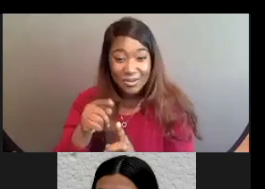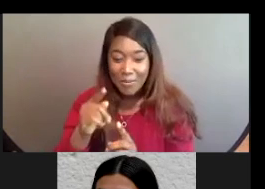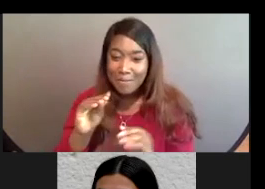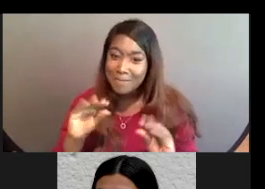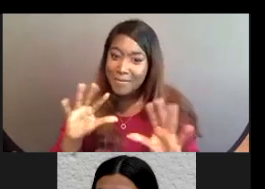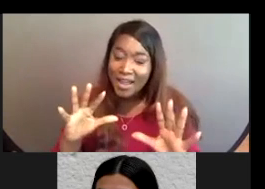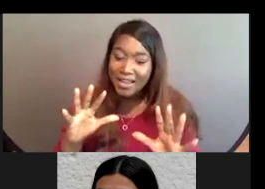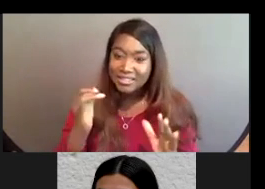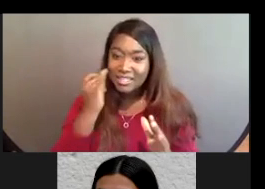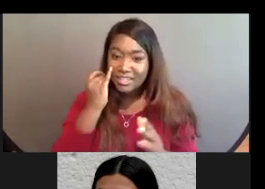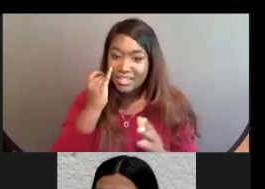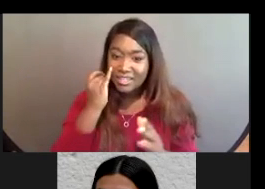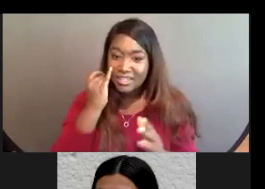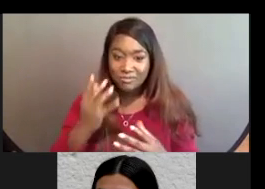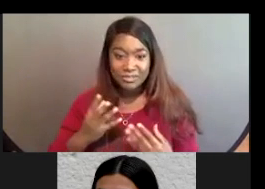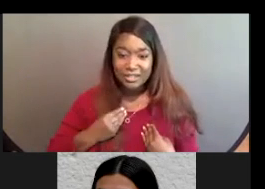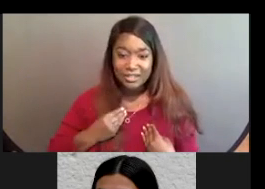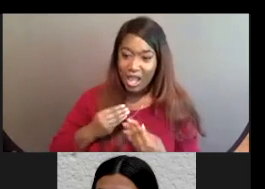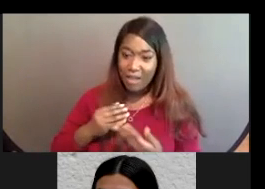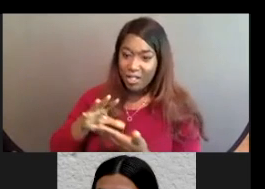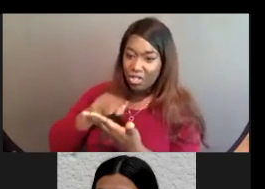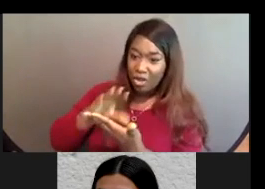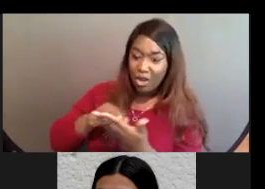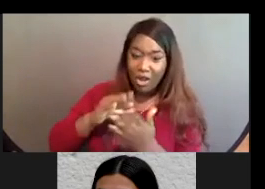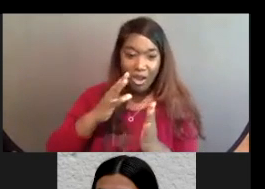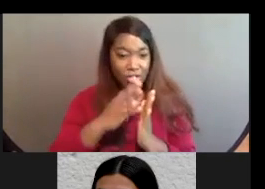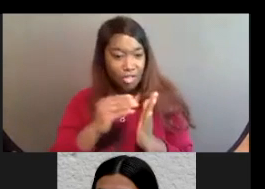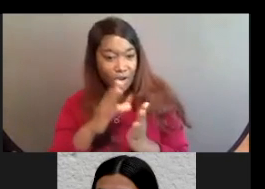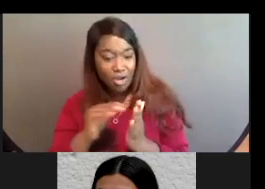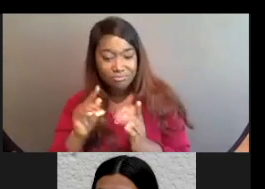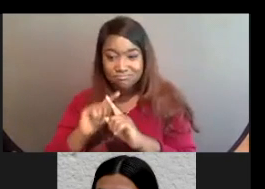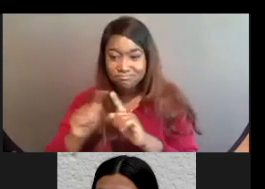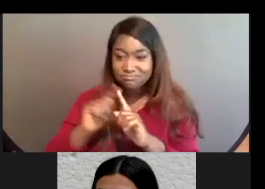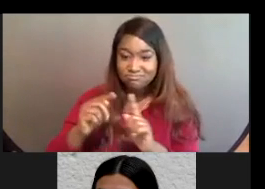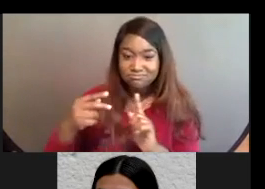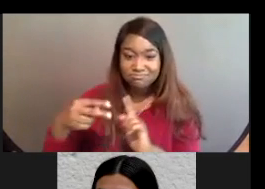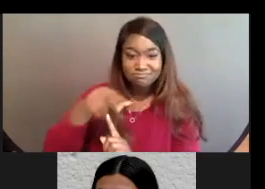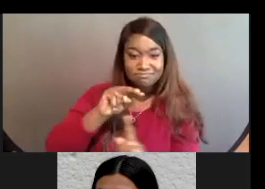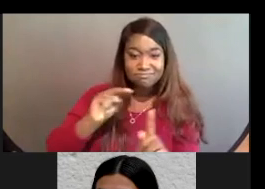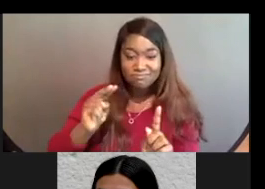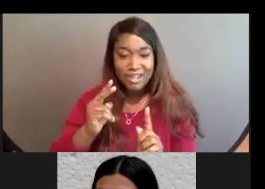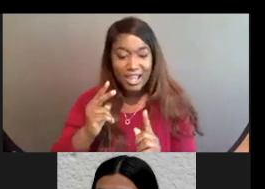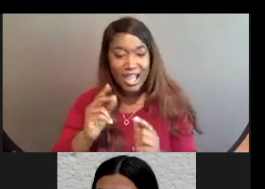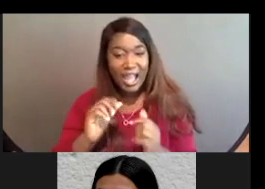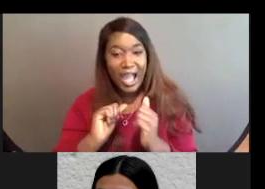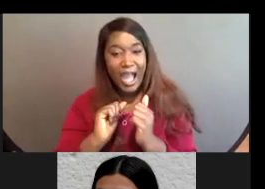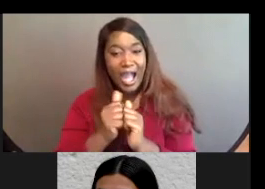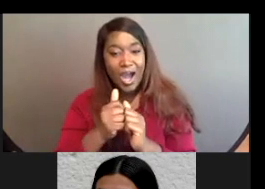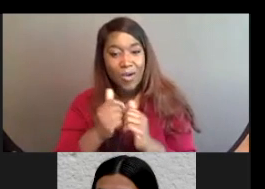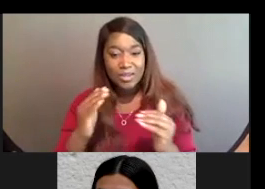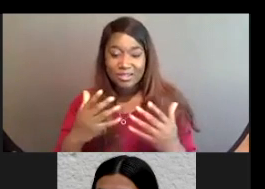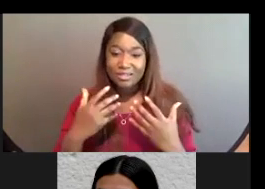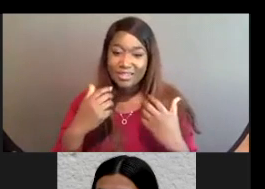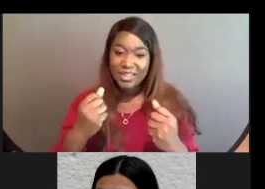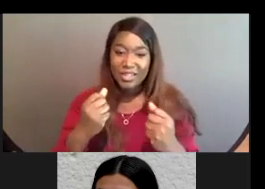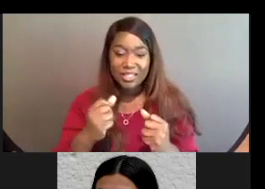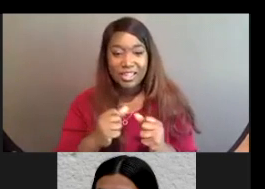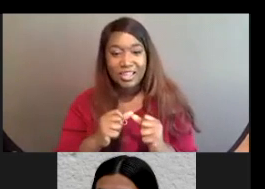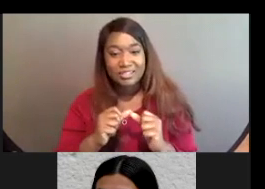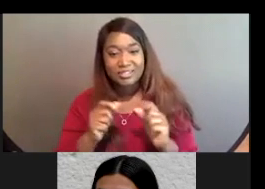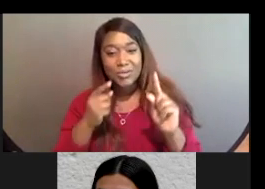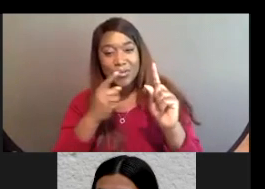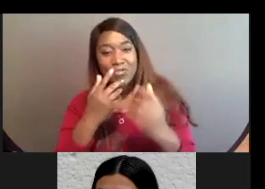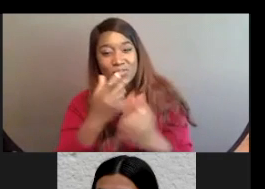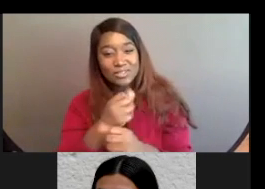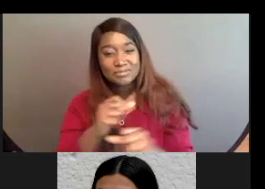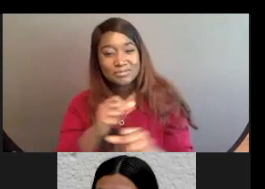are and how we can heal and move towards collective liberation together. Yeah, and I guess my last thank you is thank